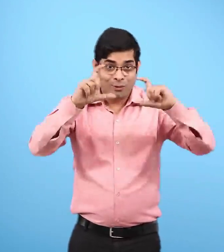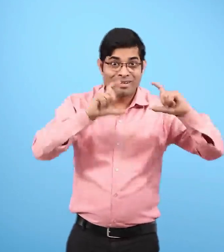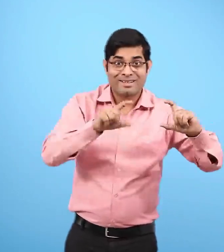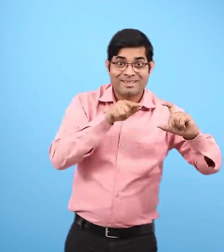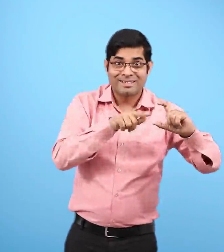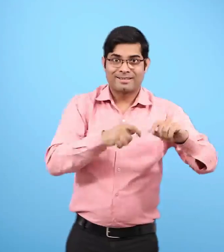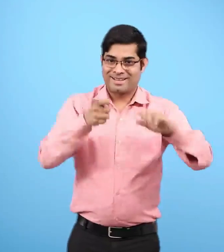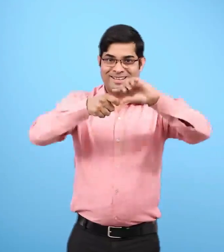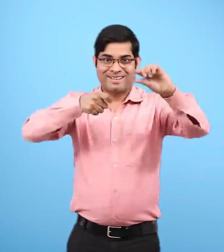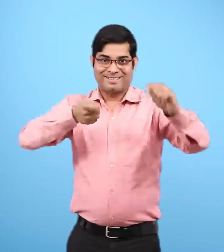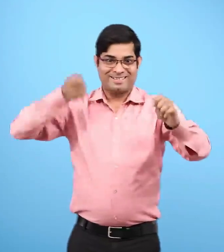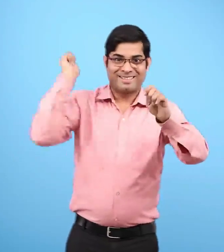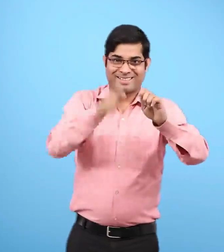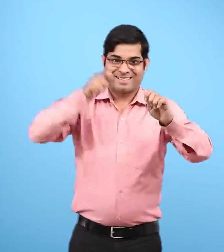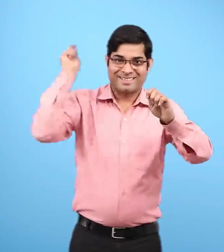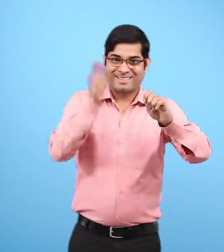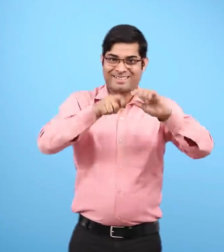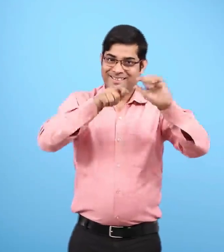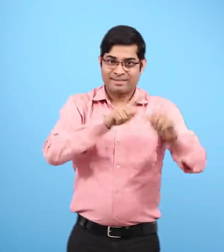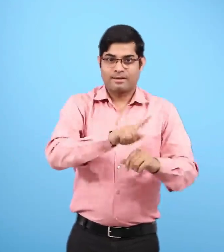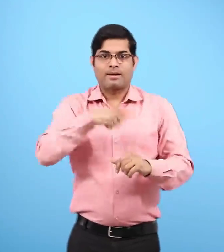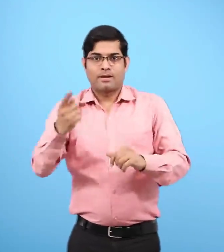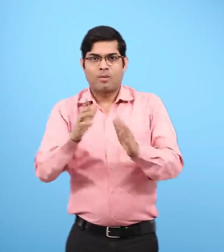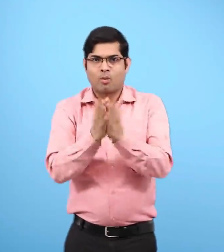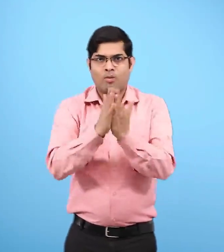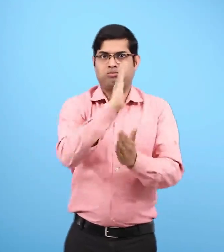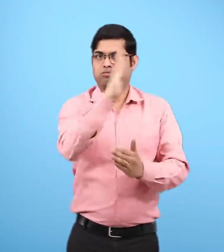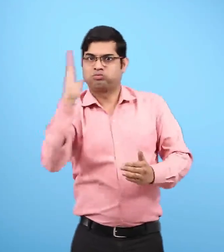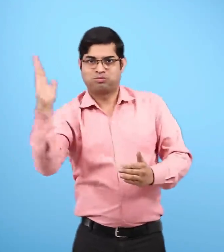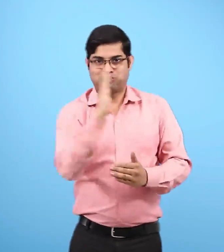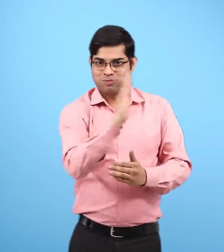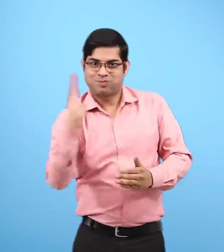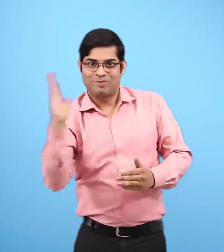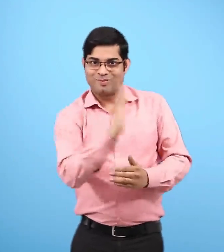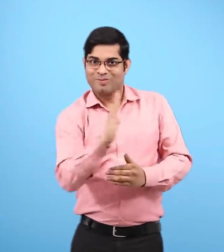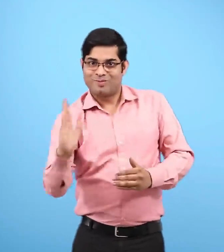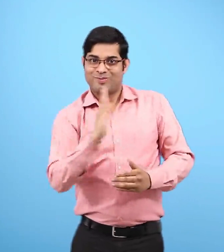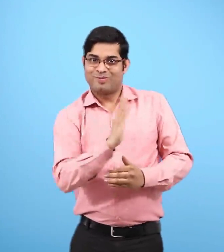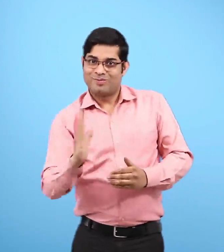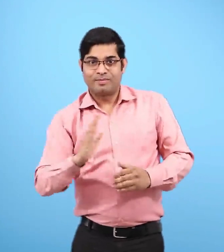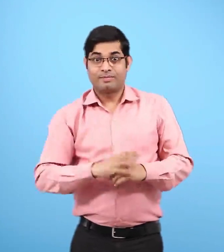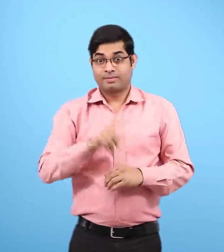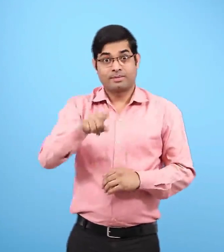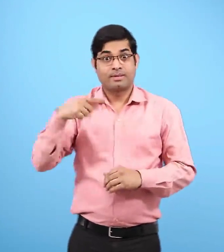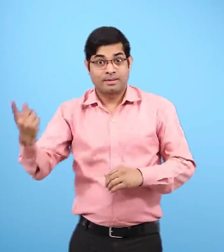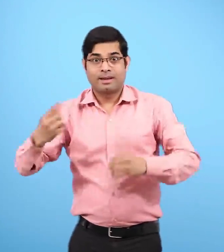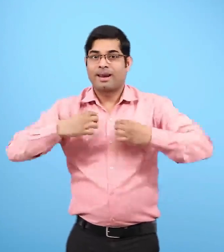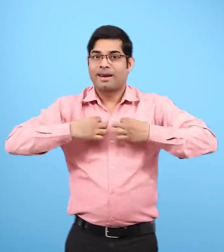Part 3 picture shows a hammer, a bookshelf full of books, and